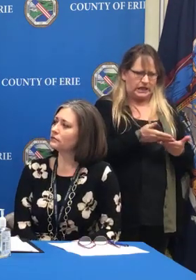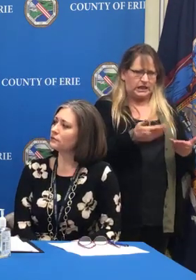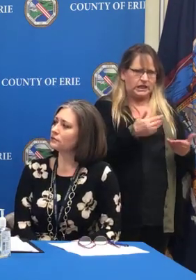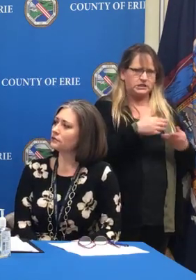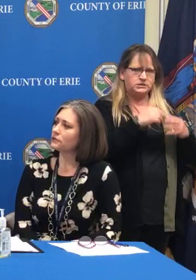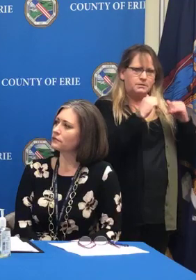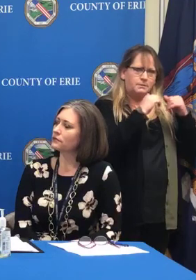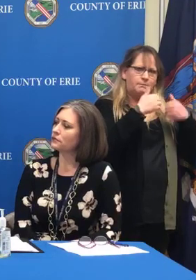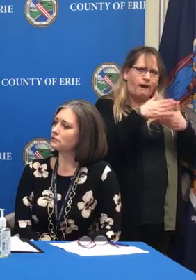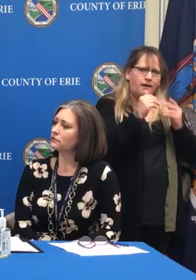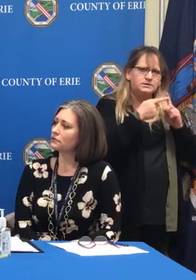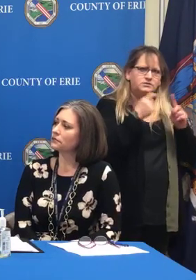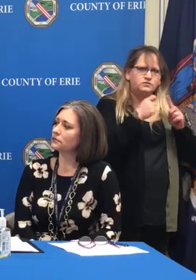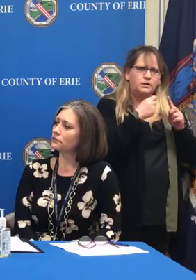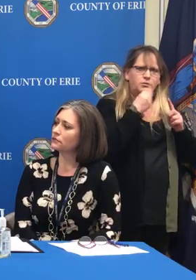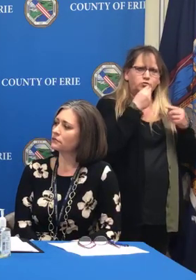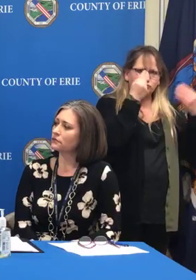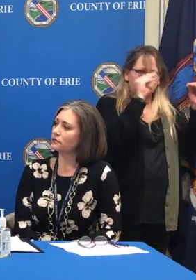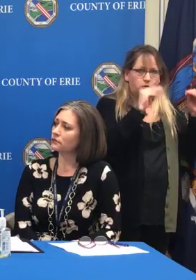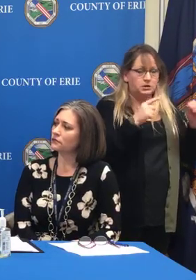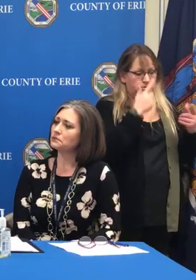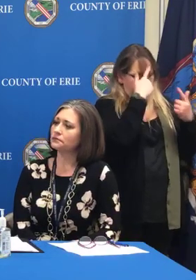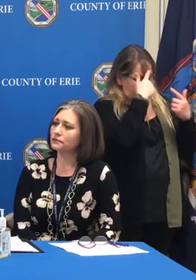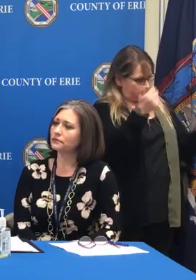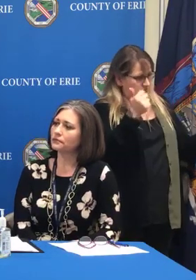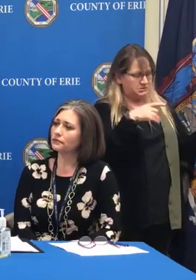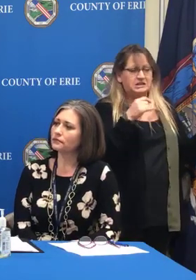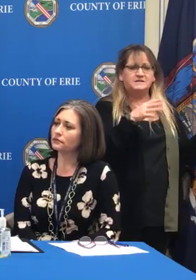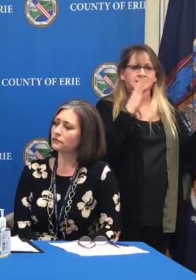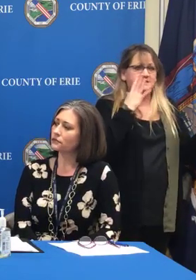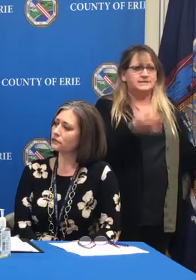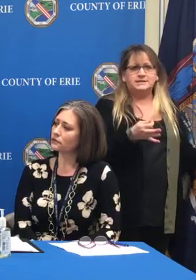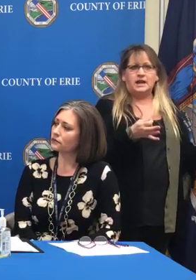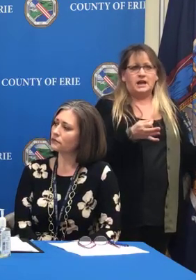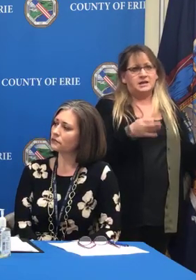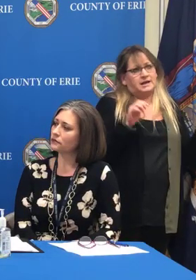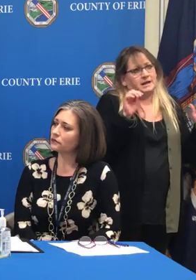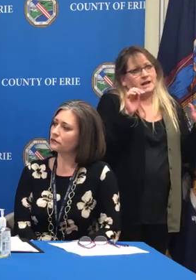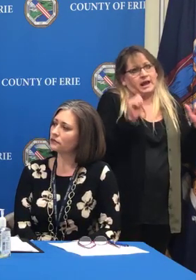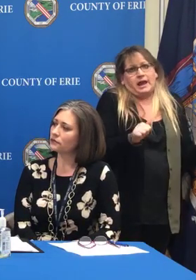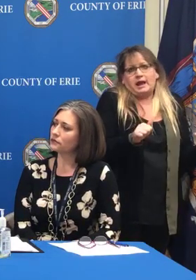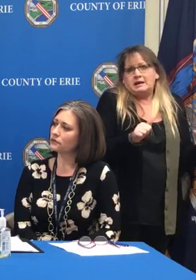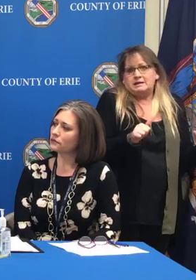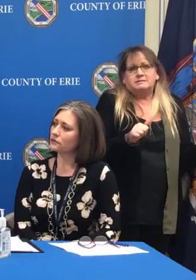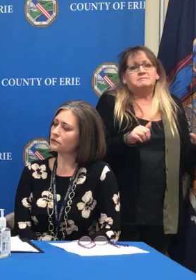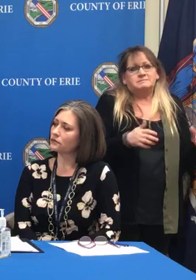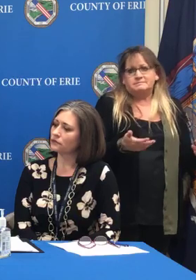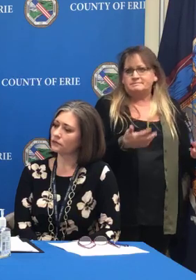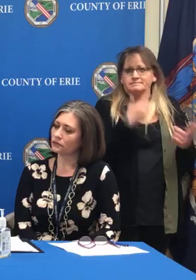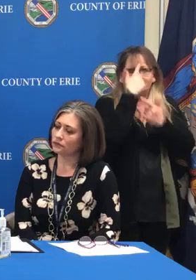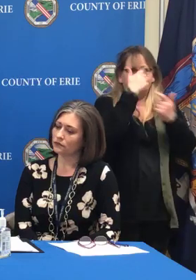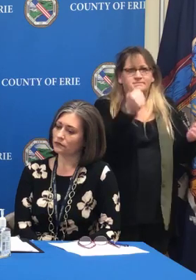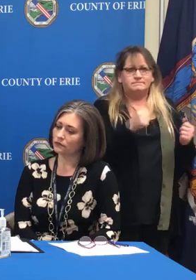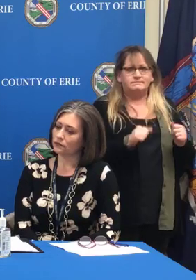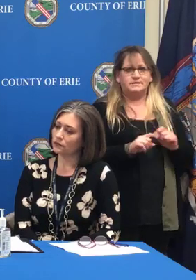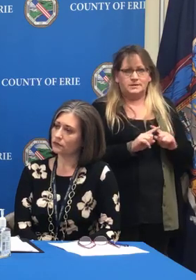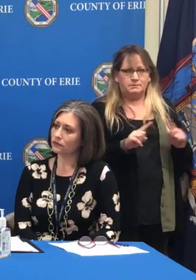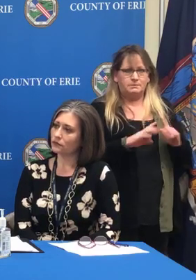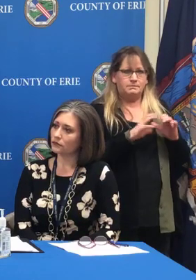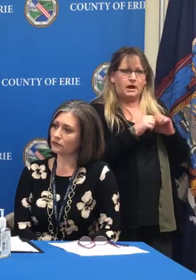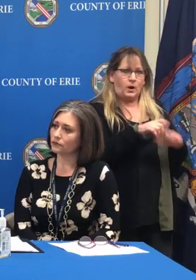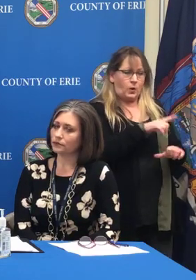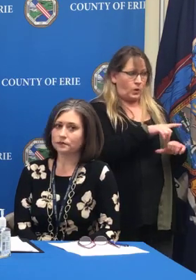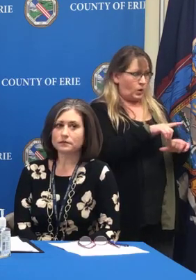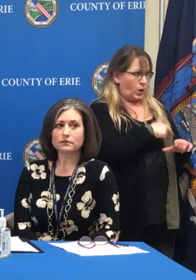at the grocery store and things like that. It's up to the people if they decide they could do that. You certainly could. There's a question as to how long the